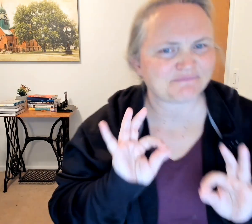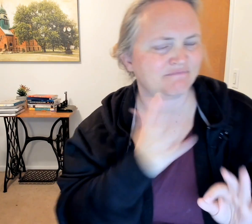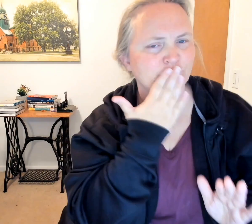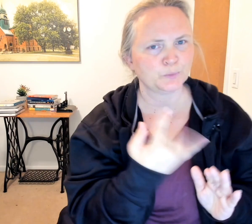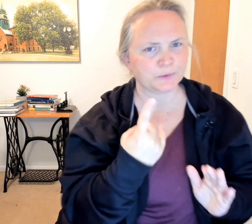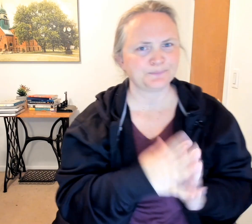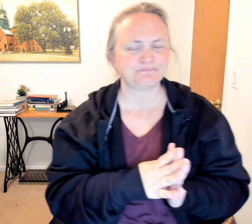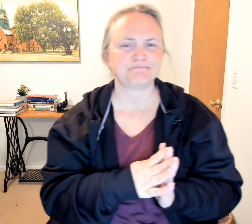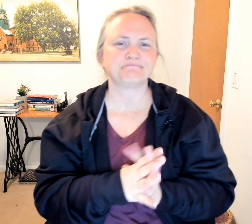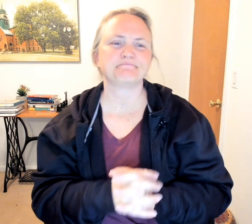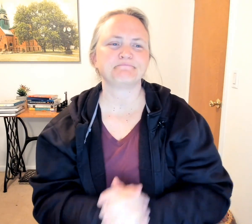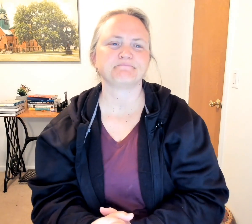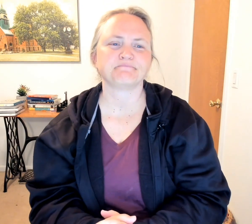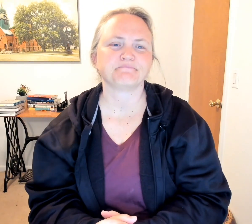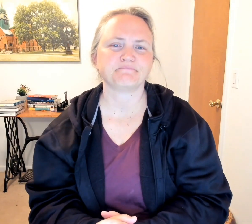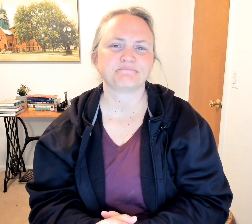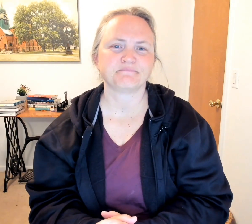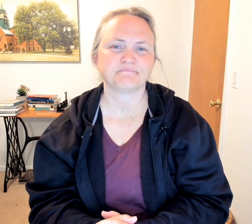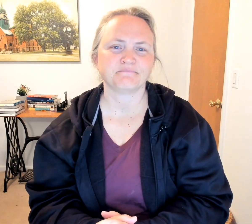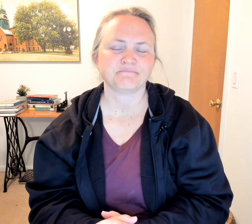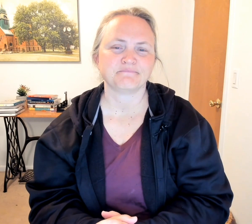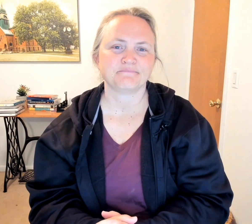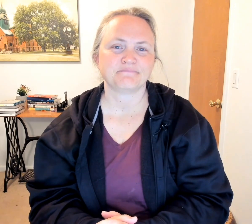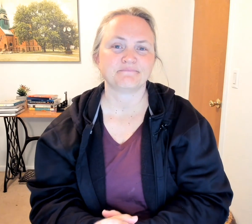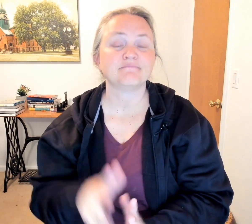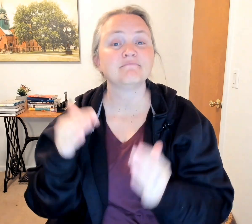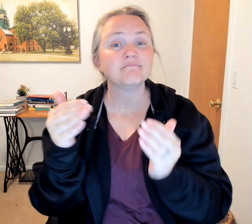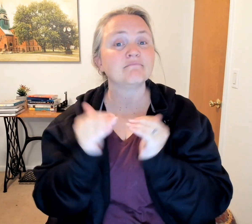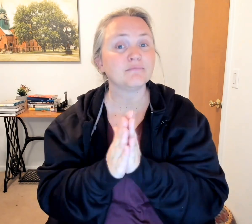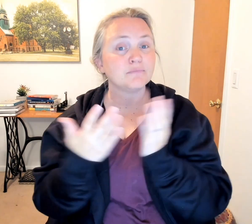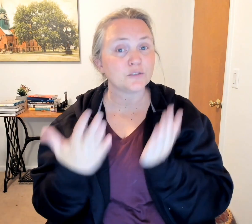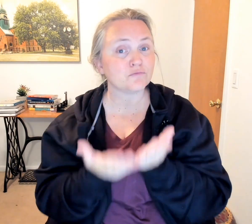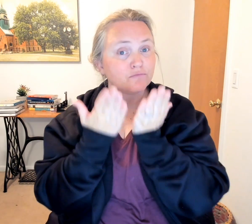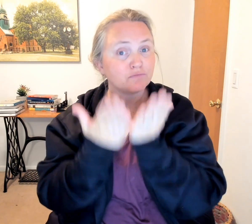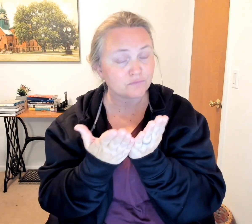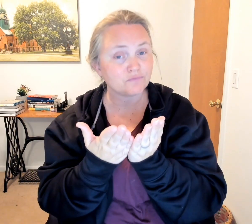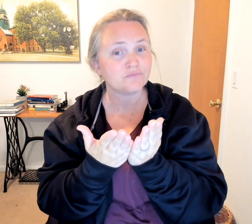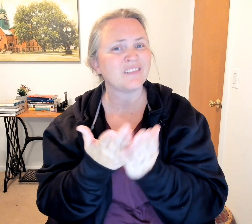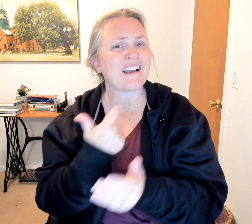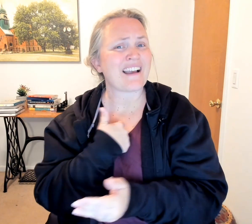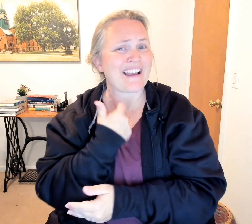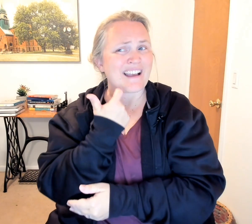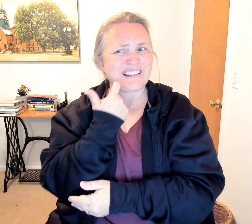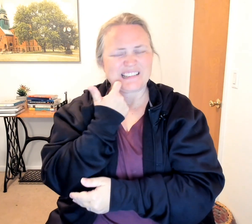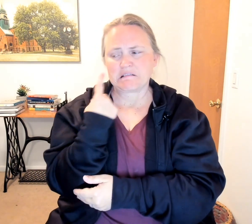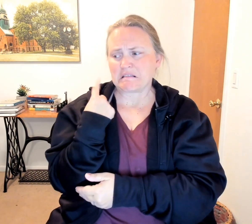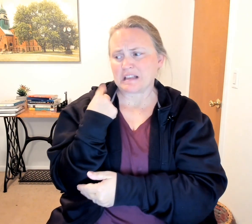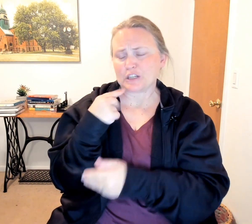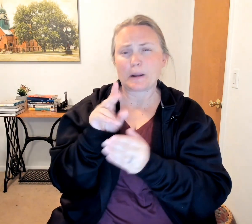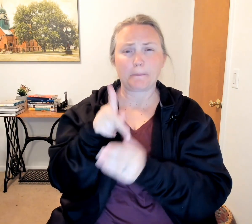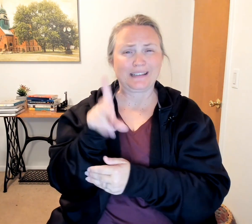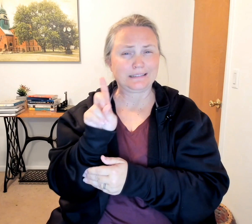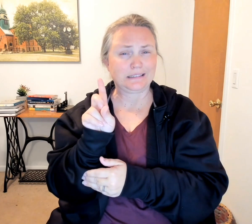is Understanding by Design. Highly recommend. The next book I'd like to recommend is one that I learned about through